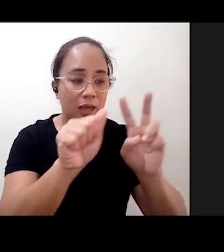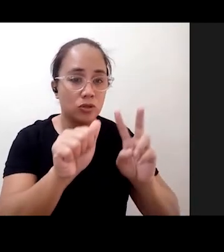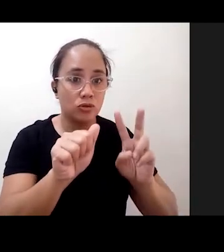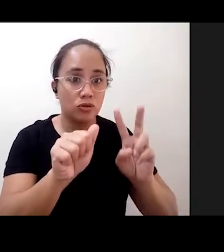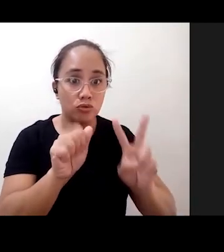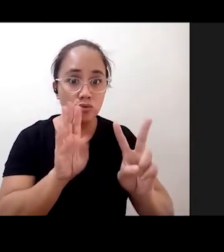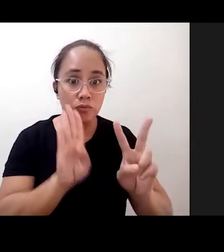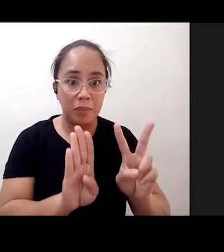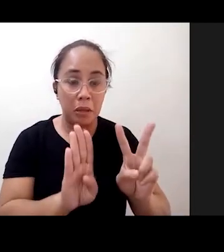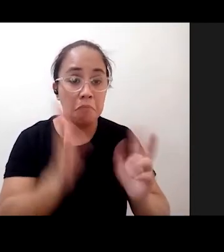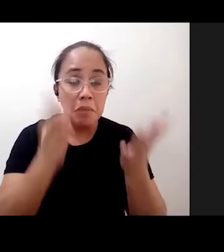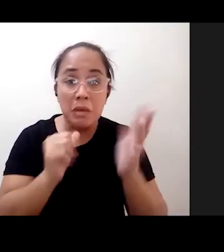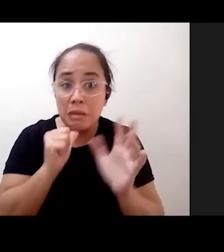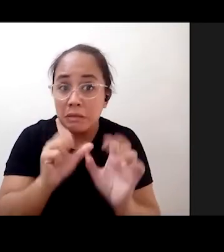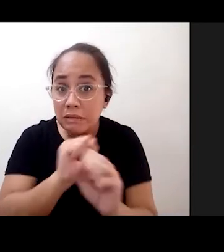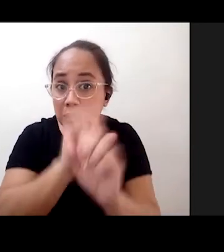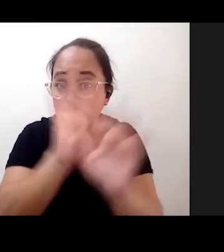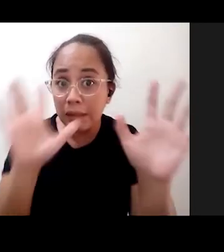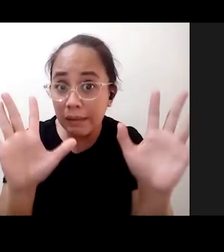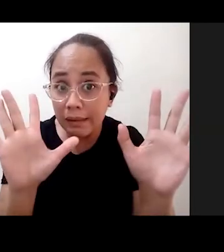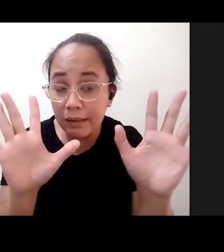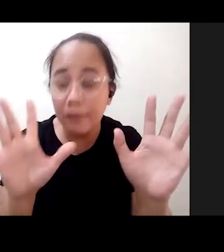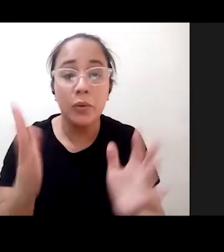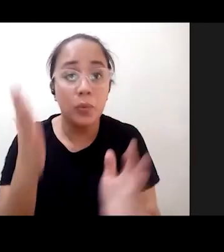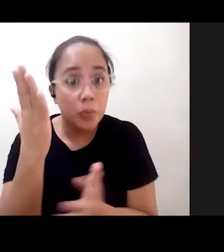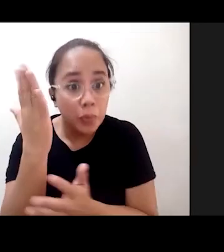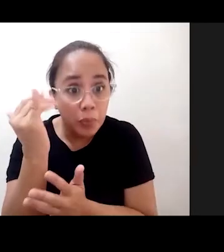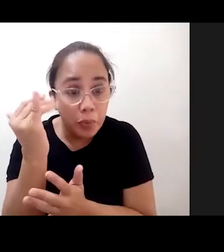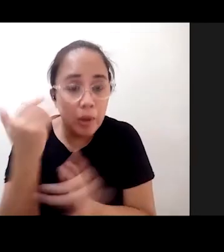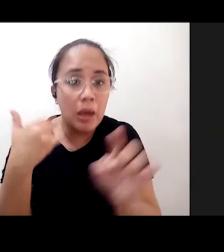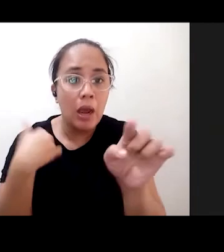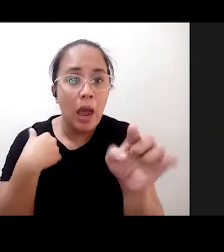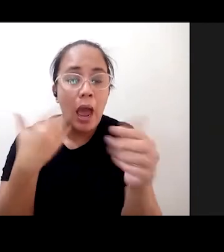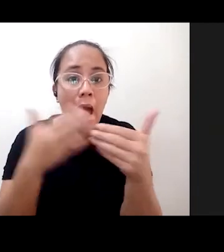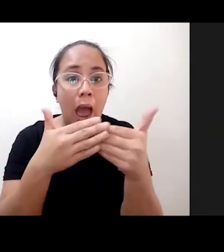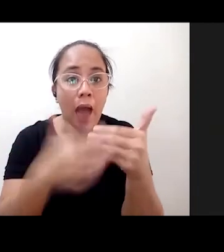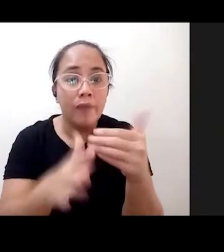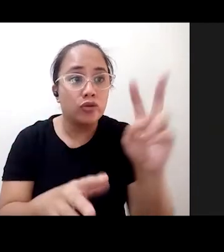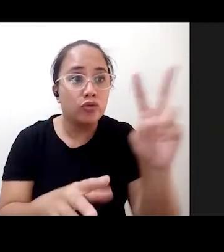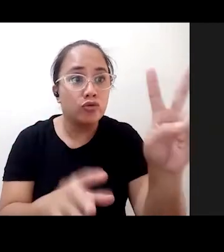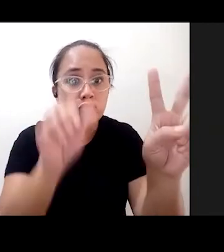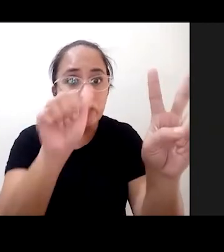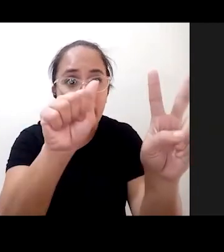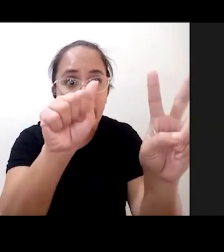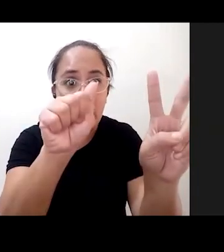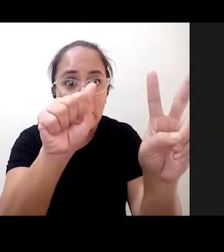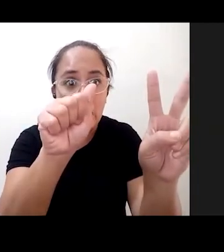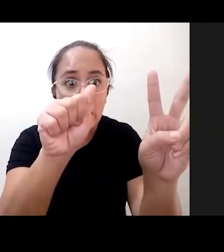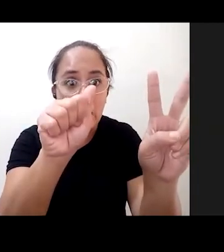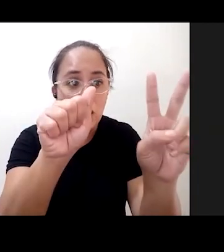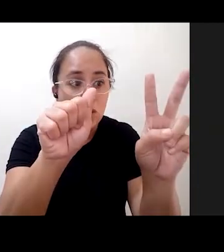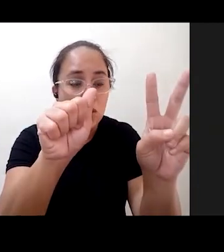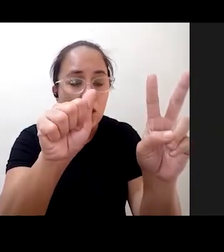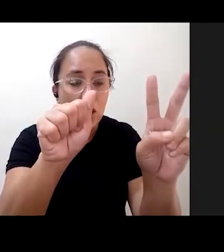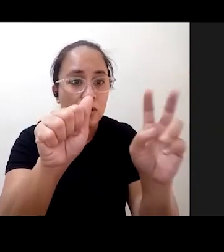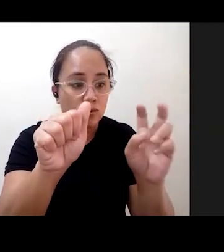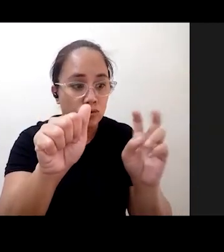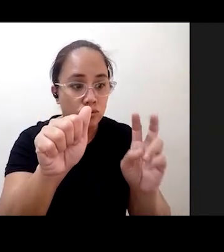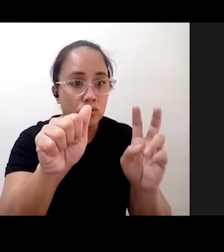clear, because after 2A, there's nothing. After 2B, there's a translation.